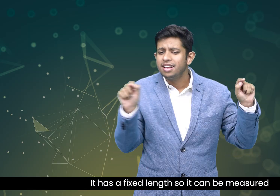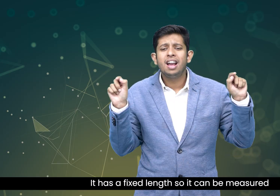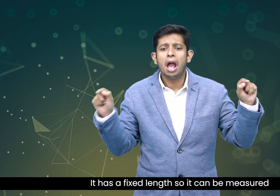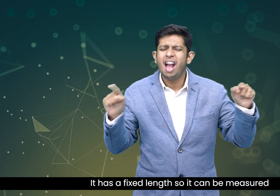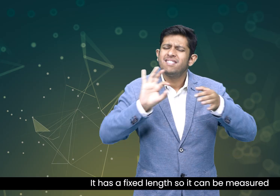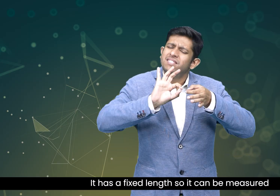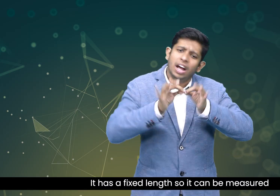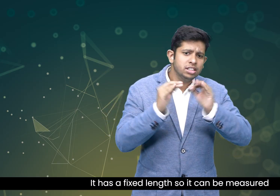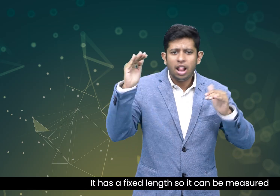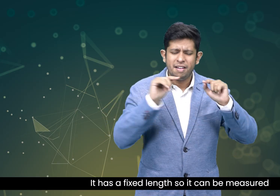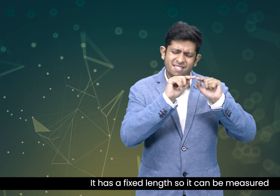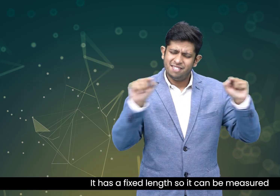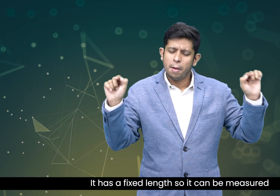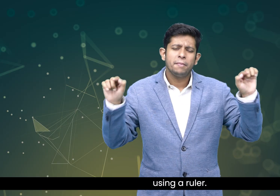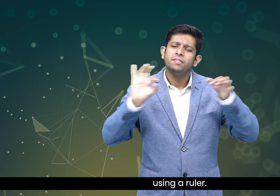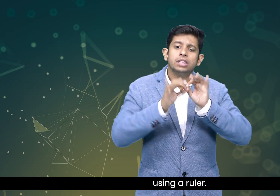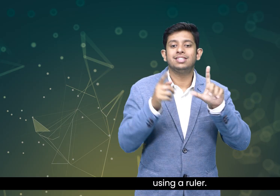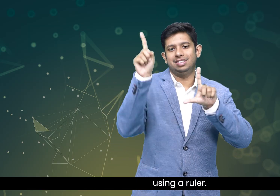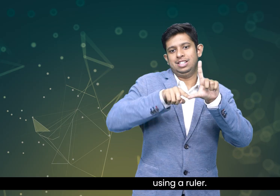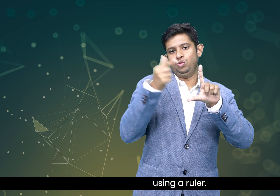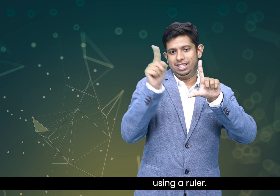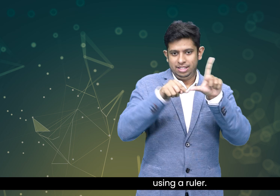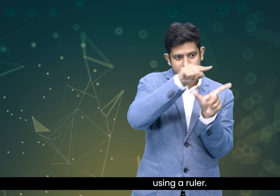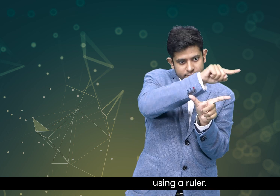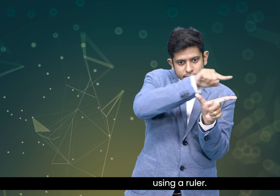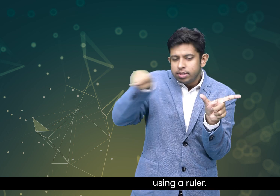fixed length, so it can be measured using a ruler.